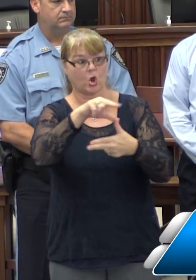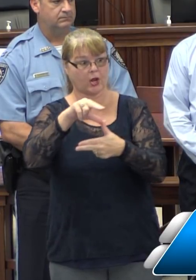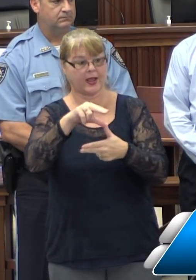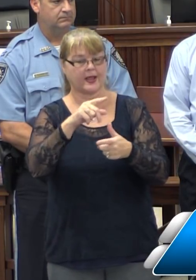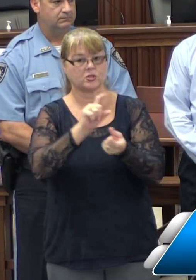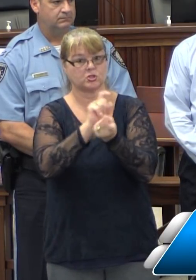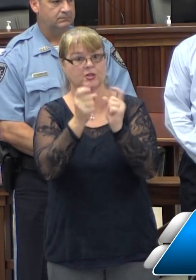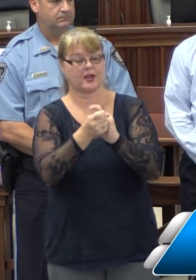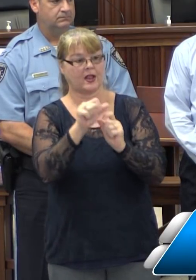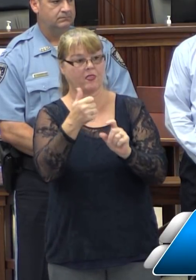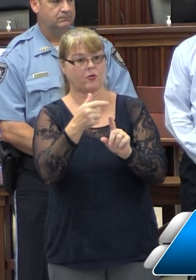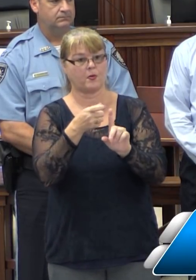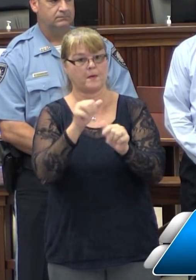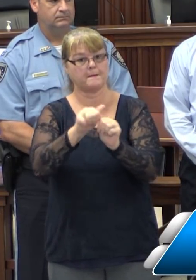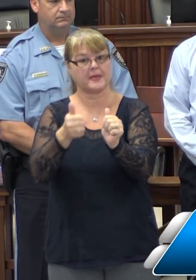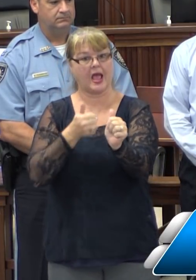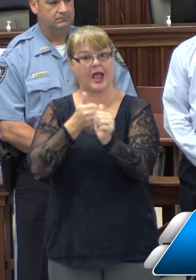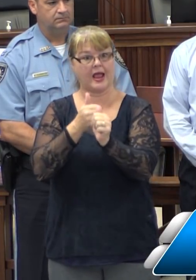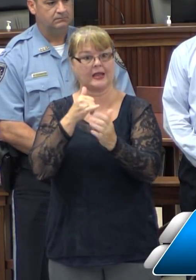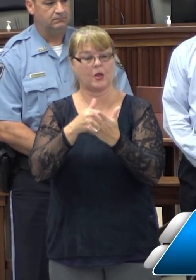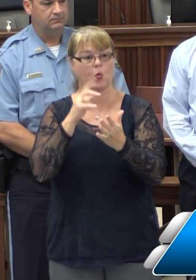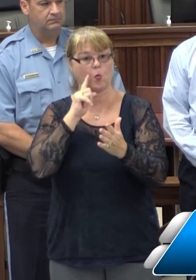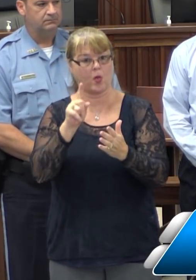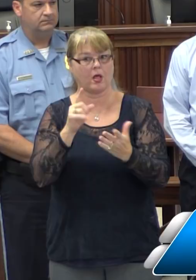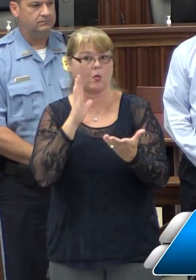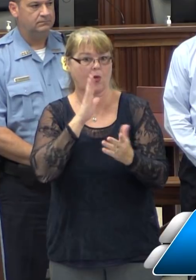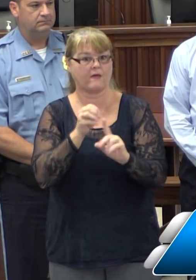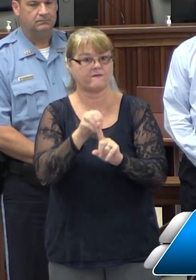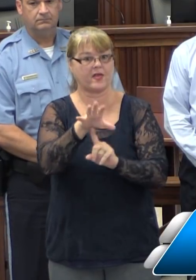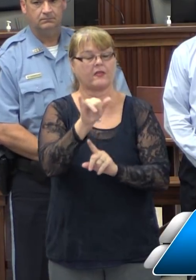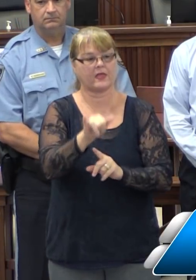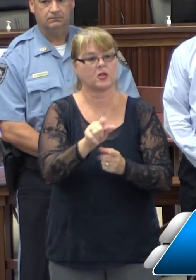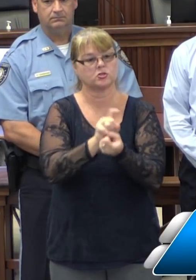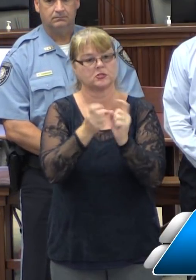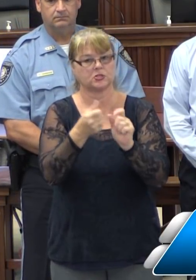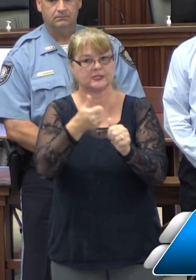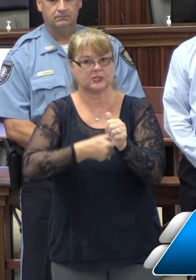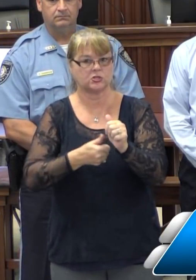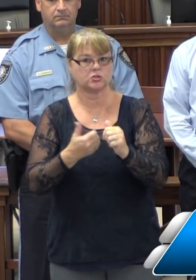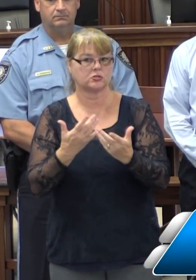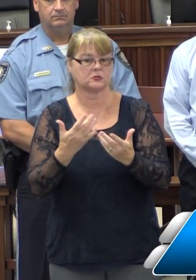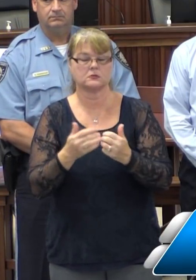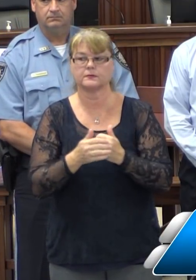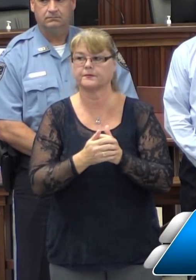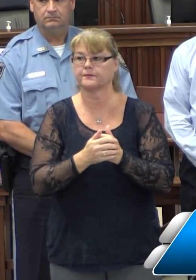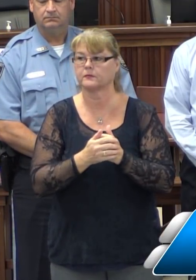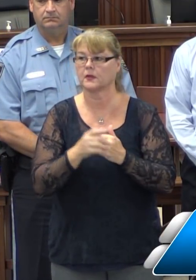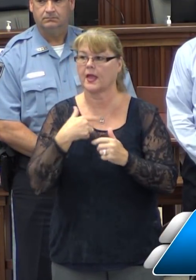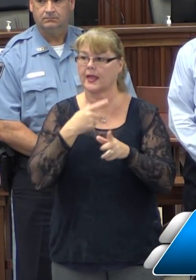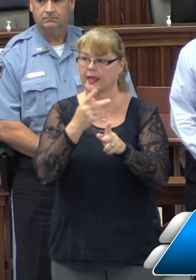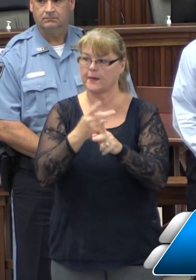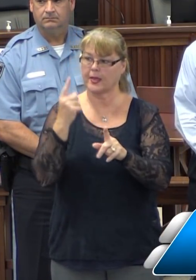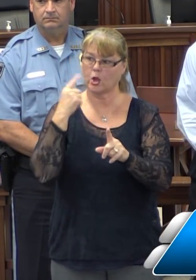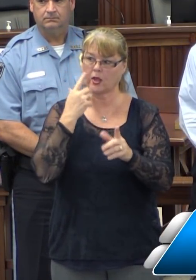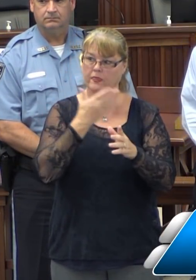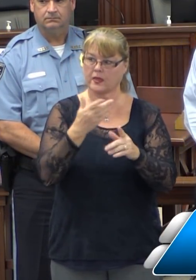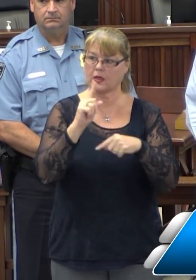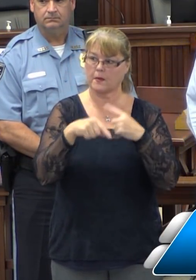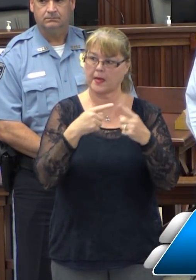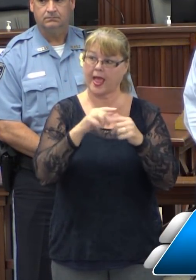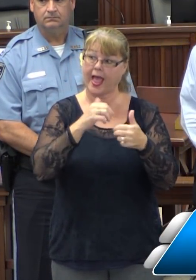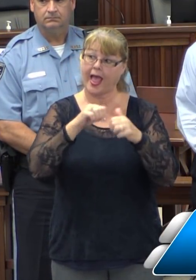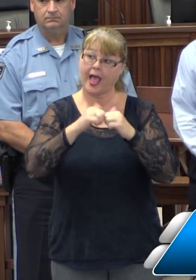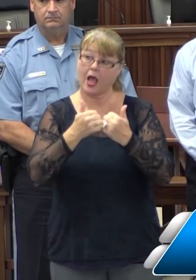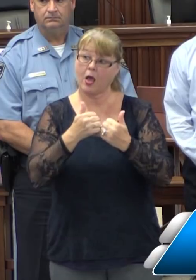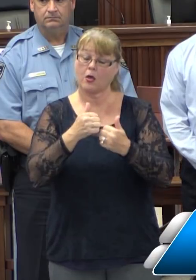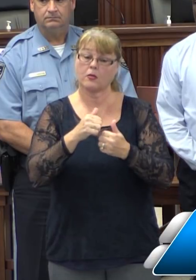actually changes the dynamics of the storm. So we'll see changes with every advisory. I keep hearing things about how the storm